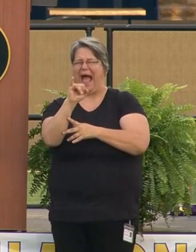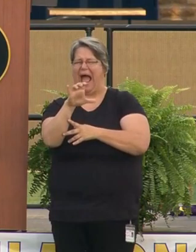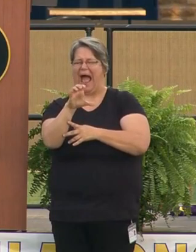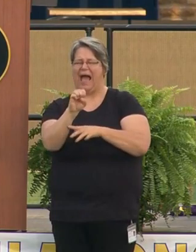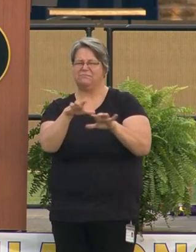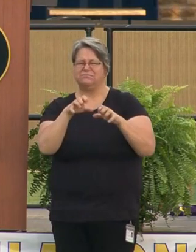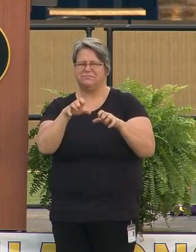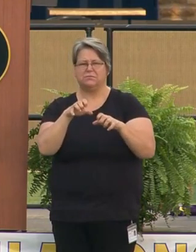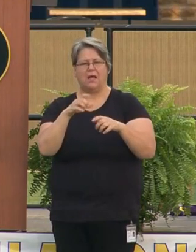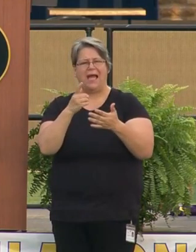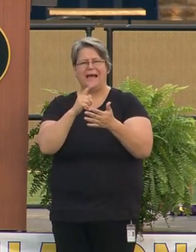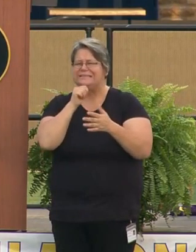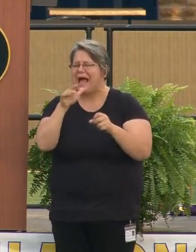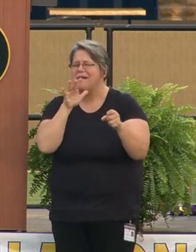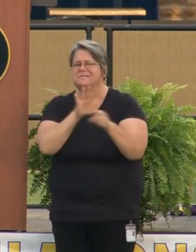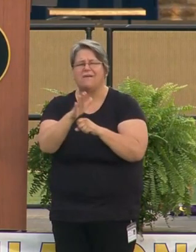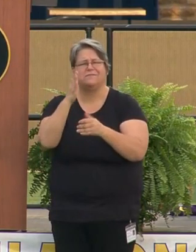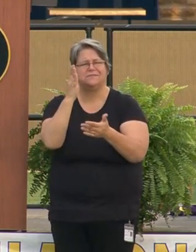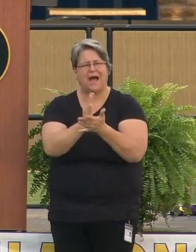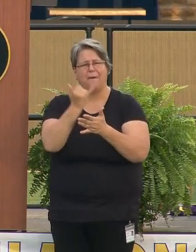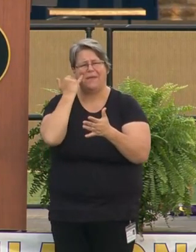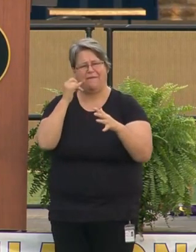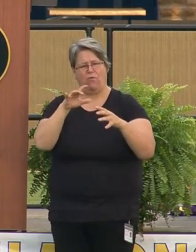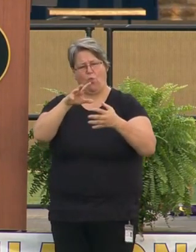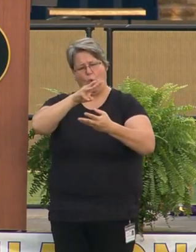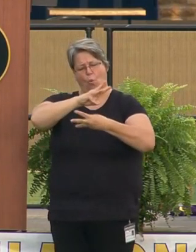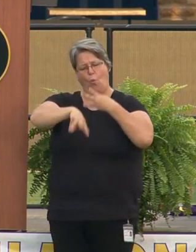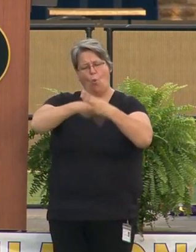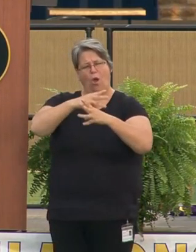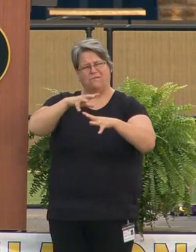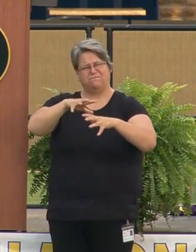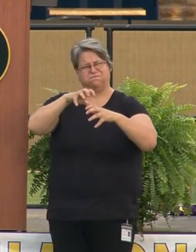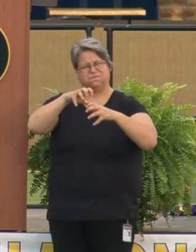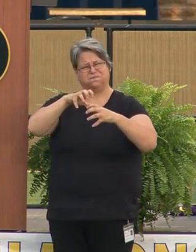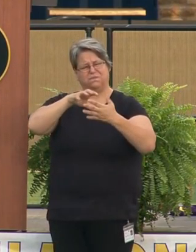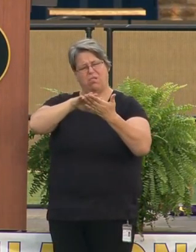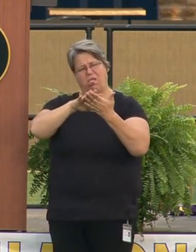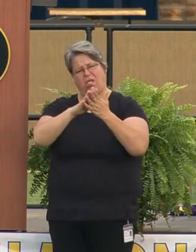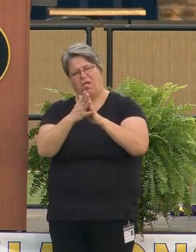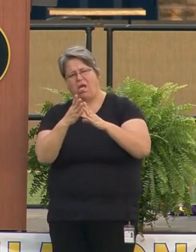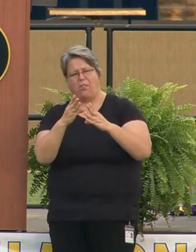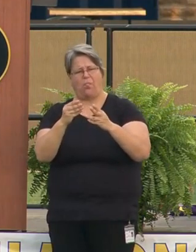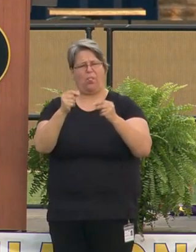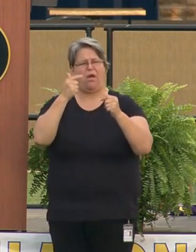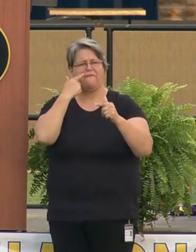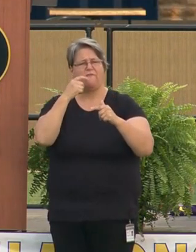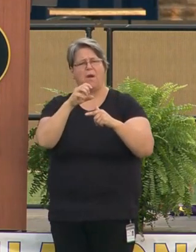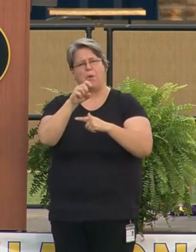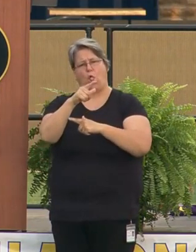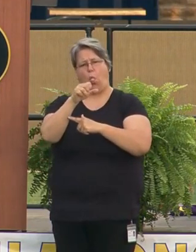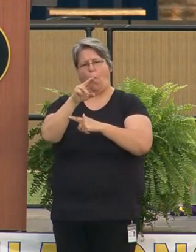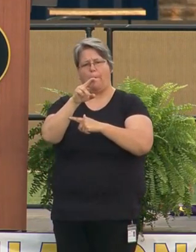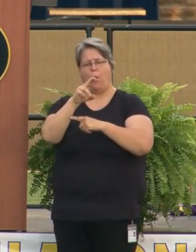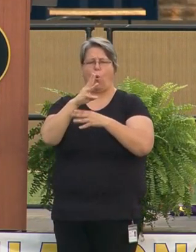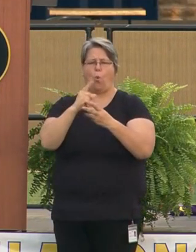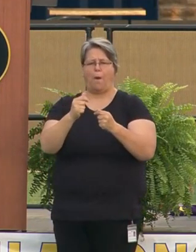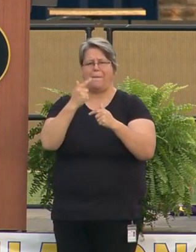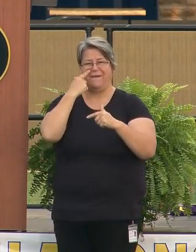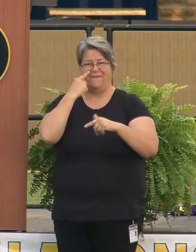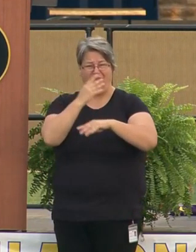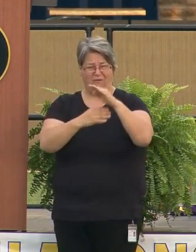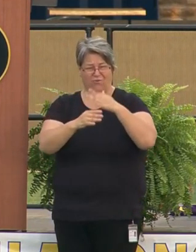up with no action being taken. Our class continued to get their hands dirty. It would have been enough for us to stop when the